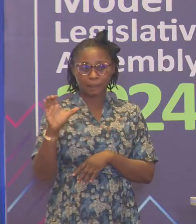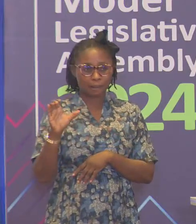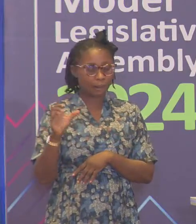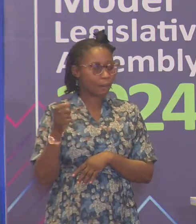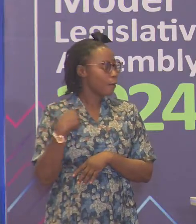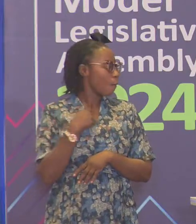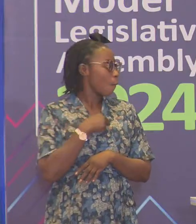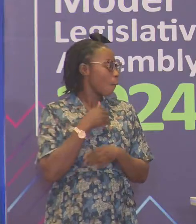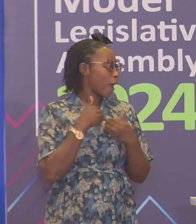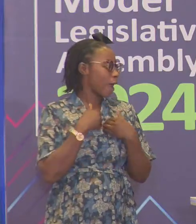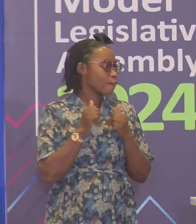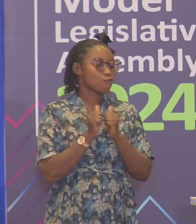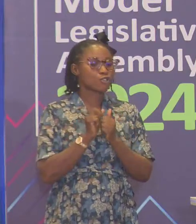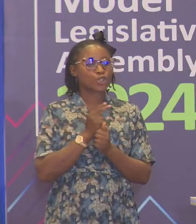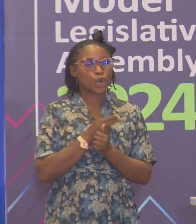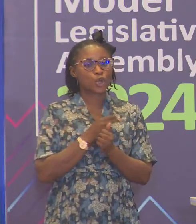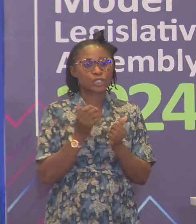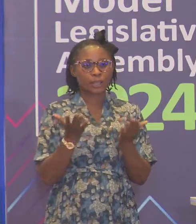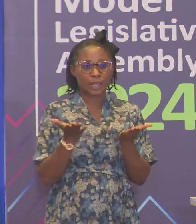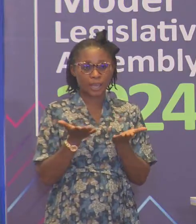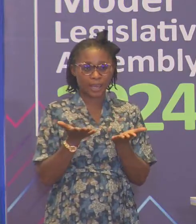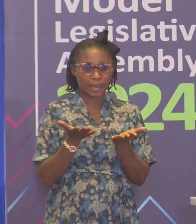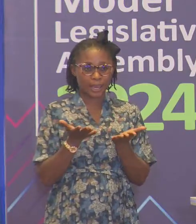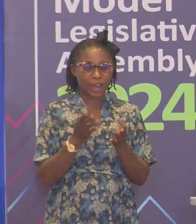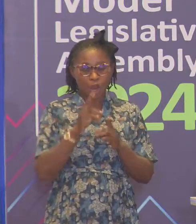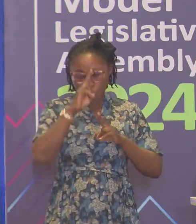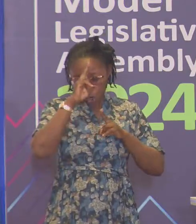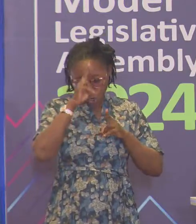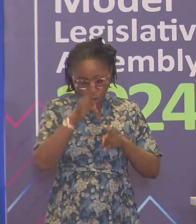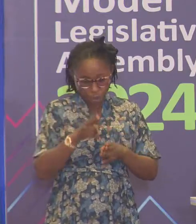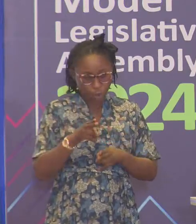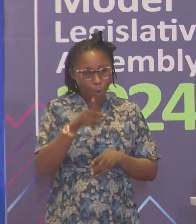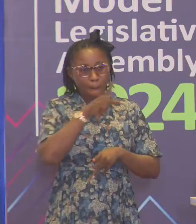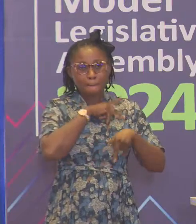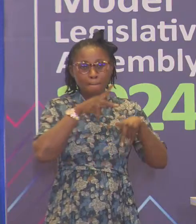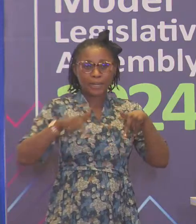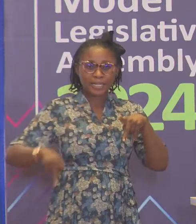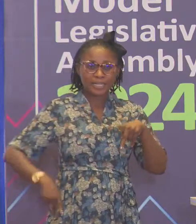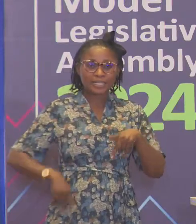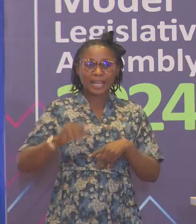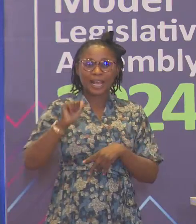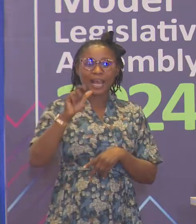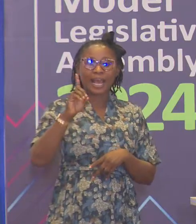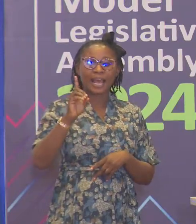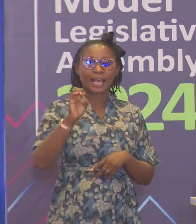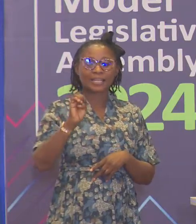We have with us here Honorable Prince Adebayo Balogun.